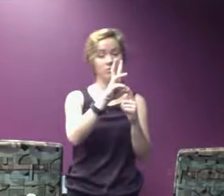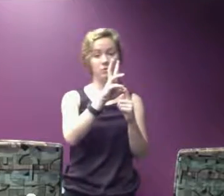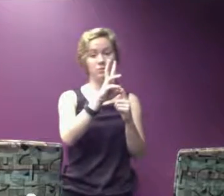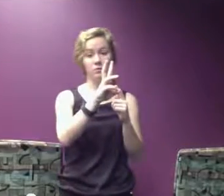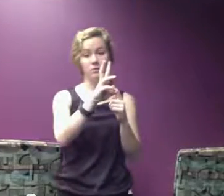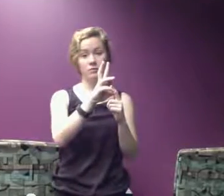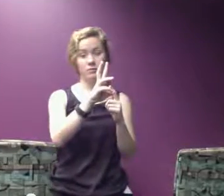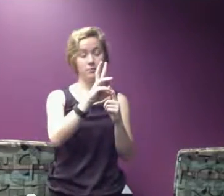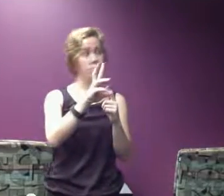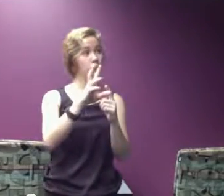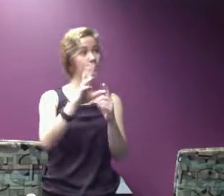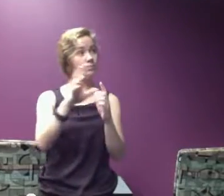6